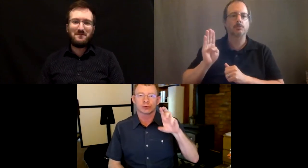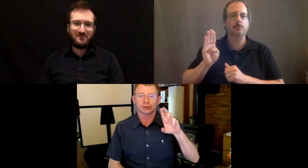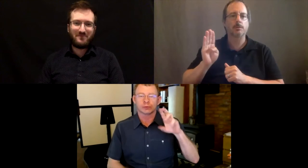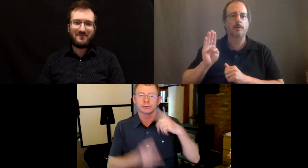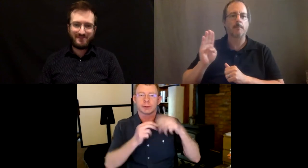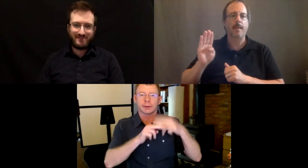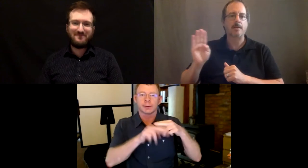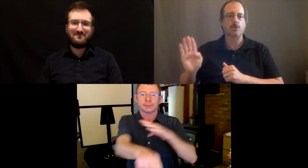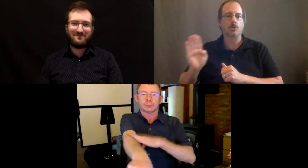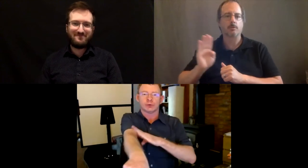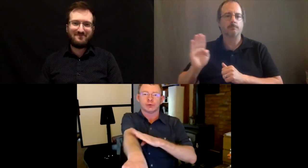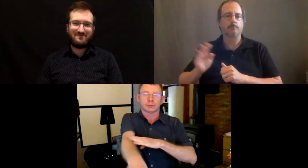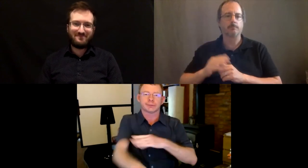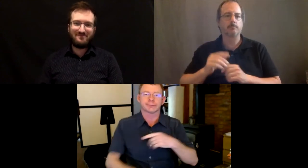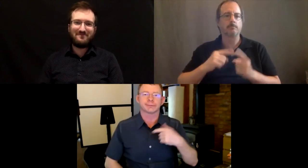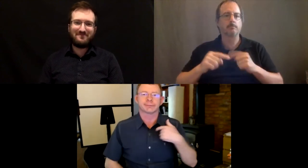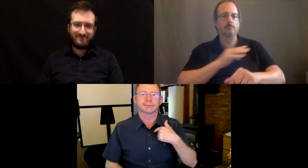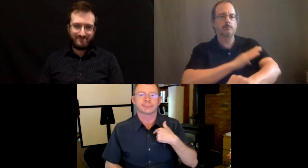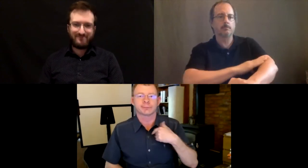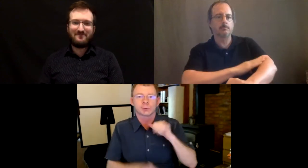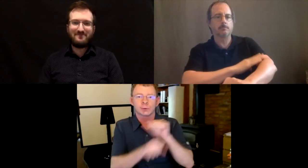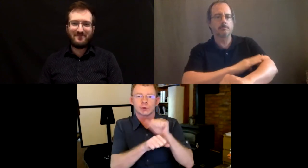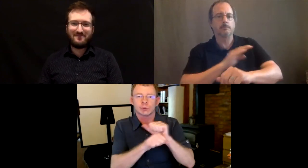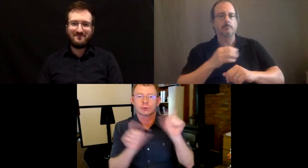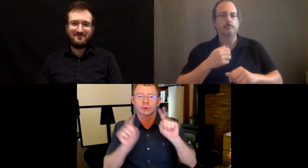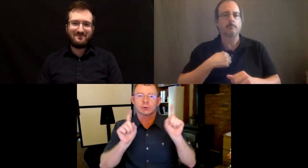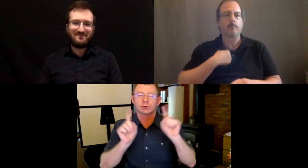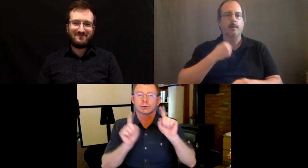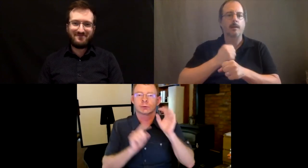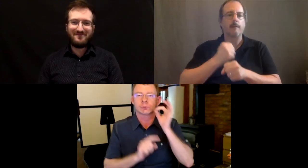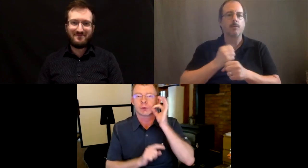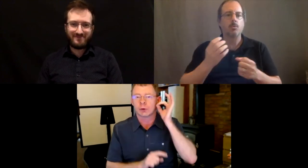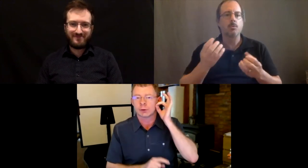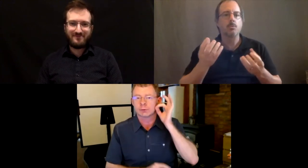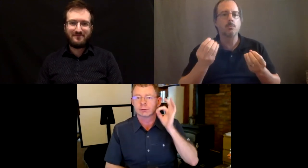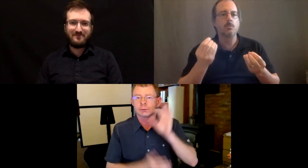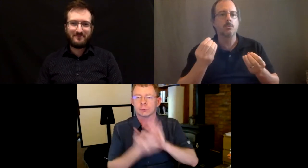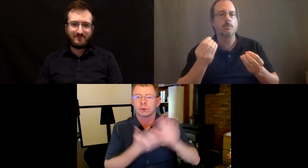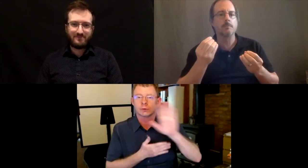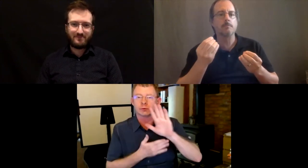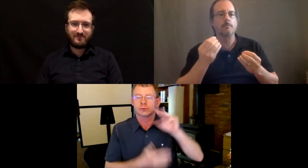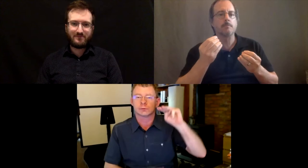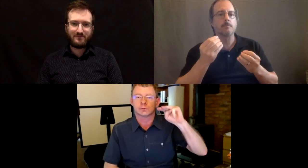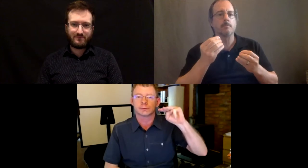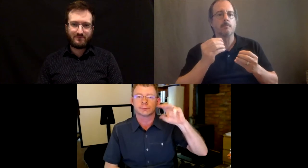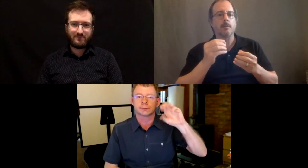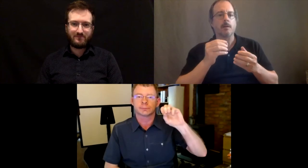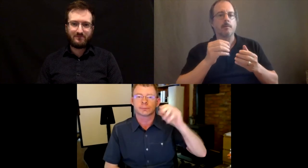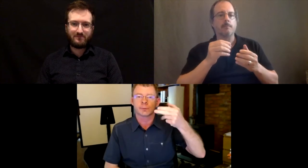Belcher. My sign name is this. And I work at Mohawk College